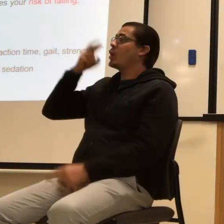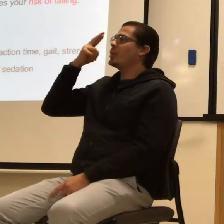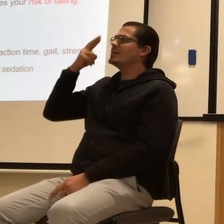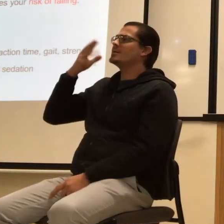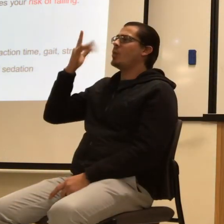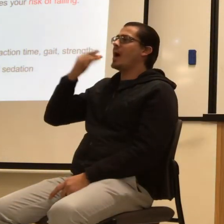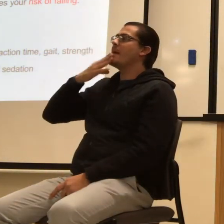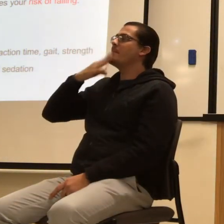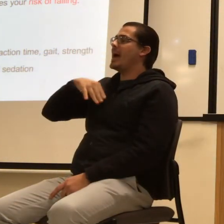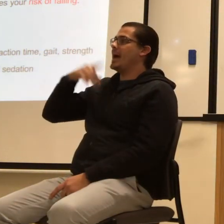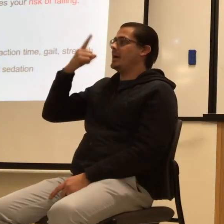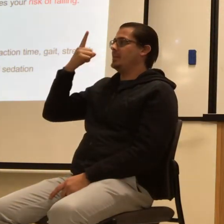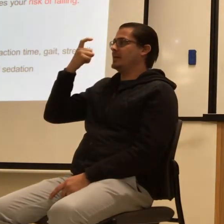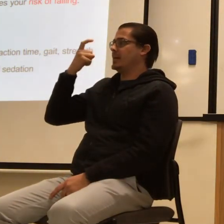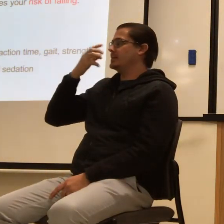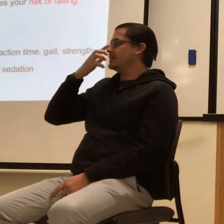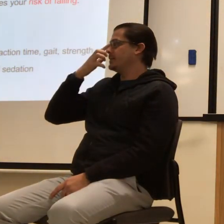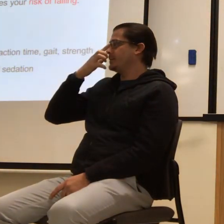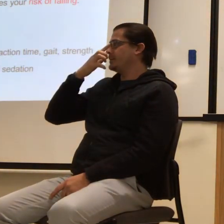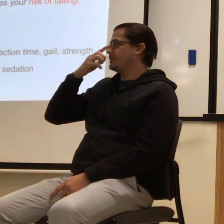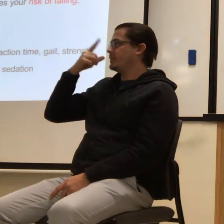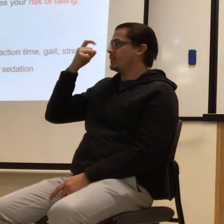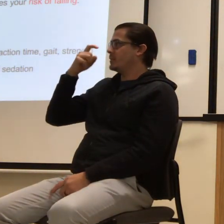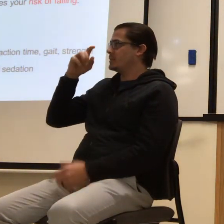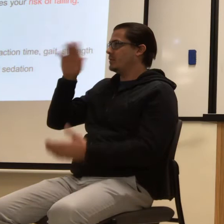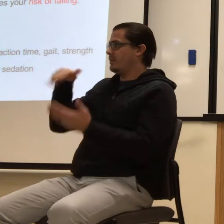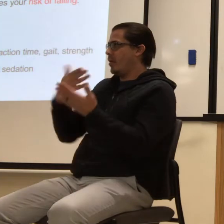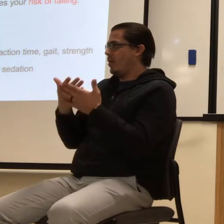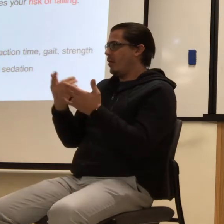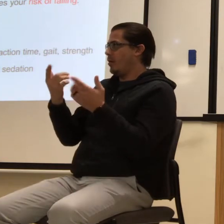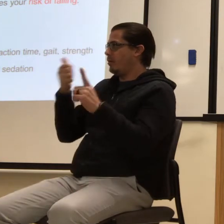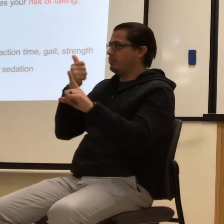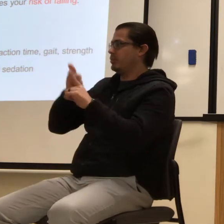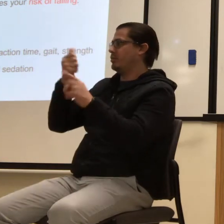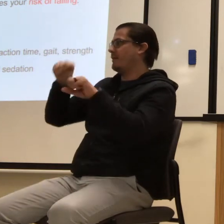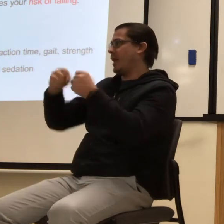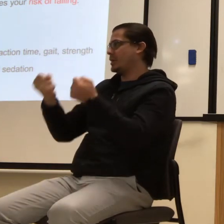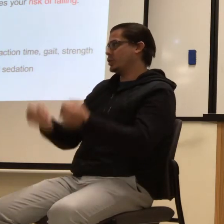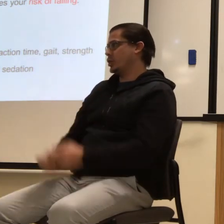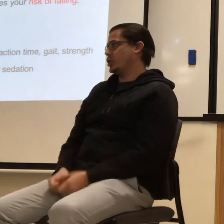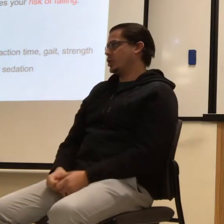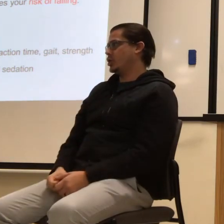it's bad is because of all the fractures.